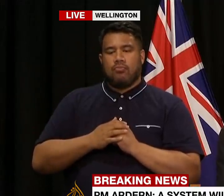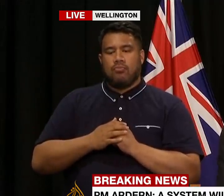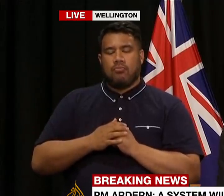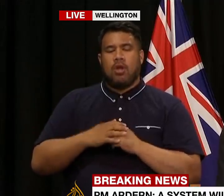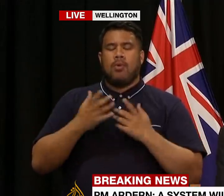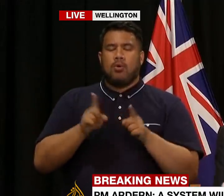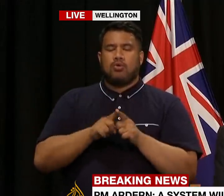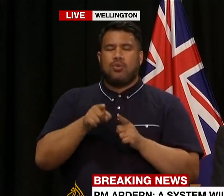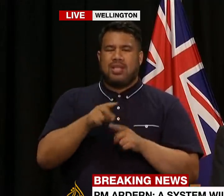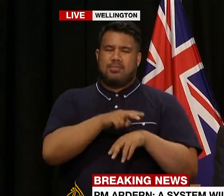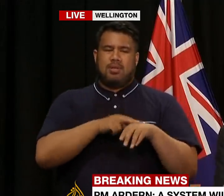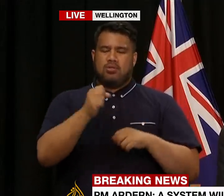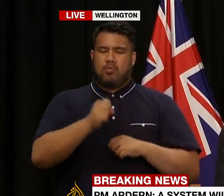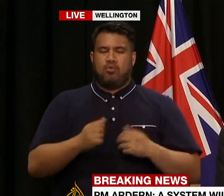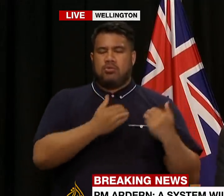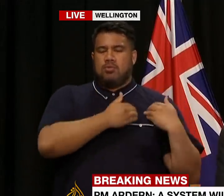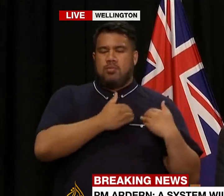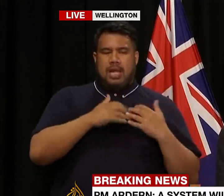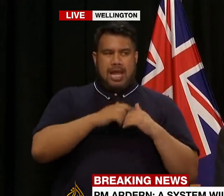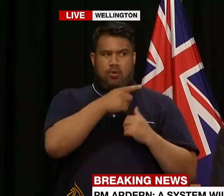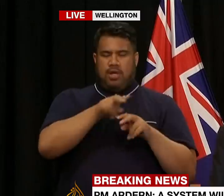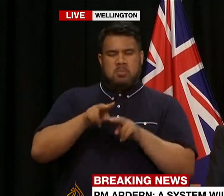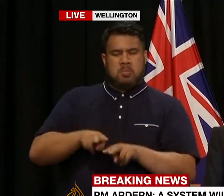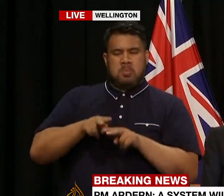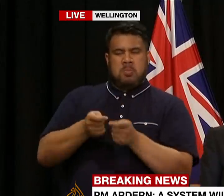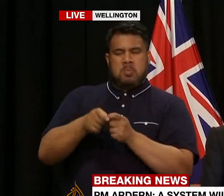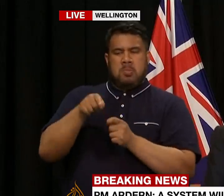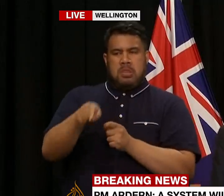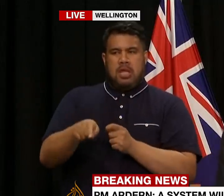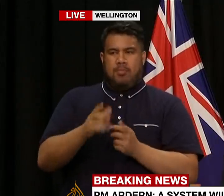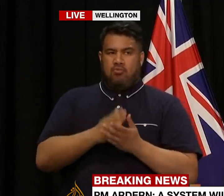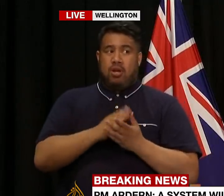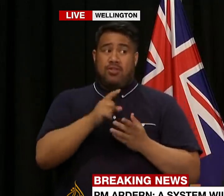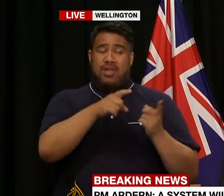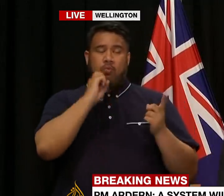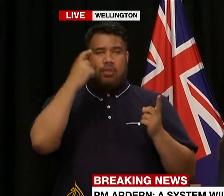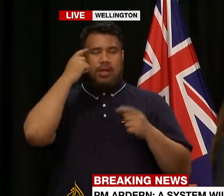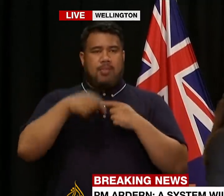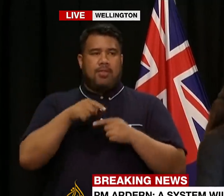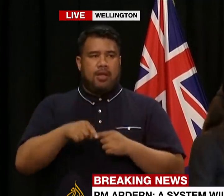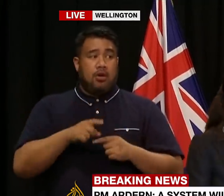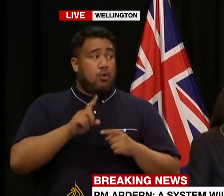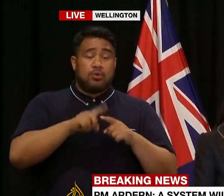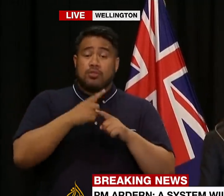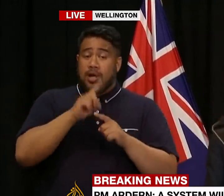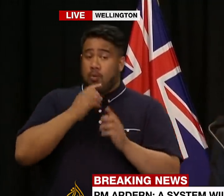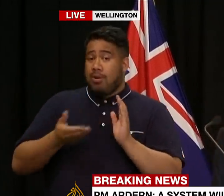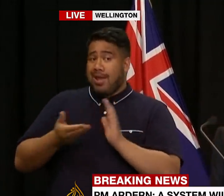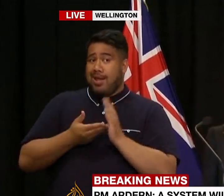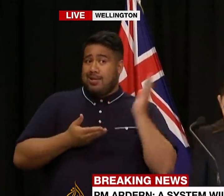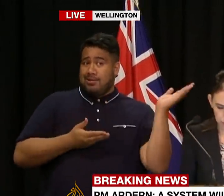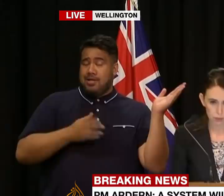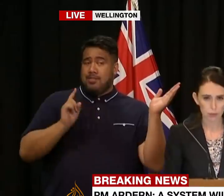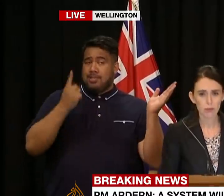it's an operational matter for police as how they choose to police that. But I imagine that will be one of the things on their mind. Excuse me, Prime Minister. If I could just add to that, the police do